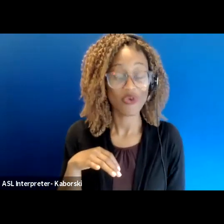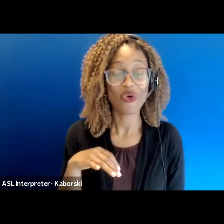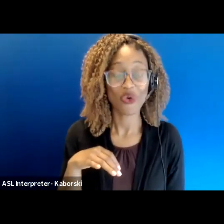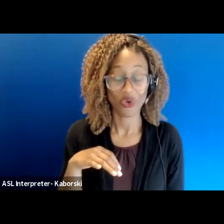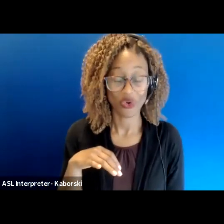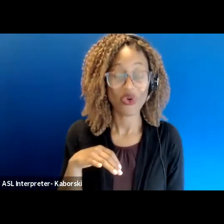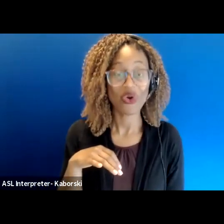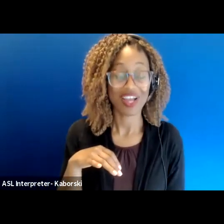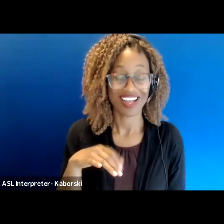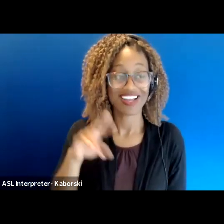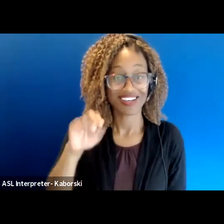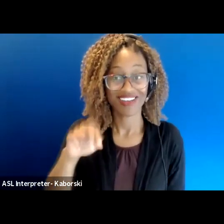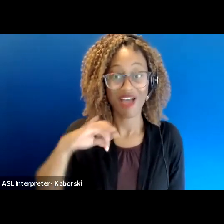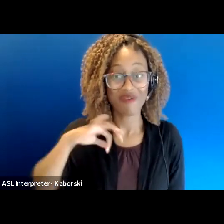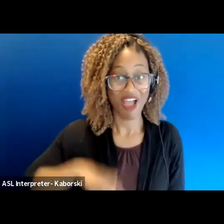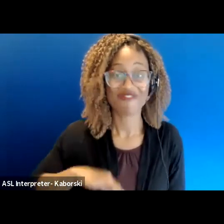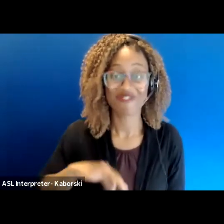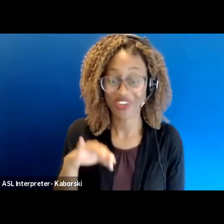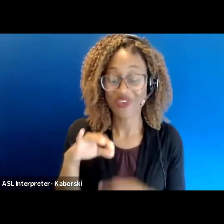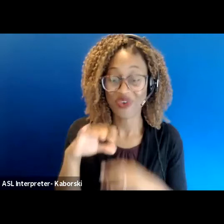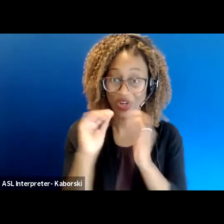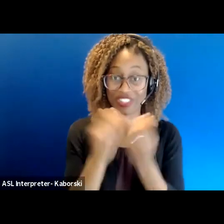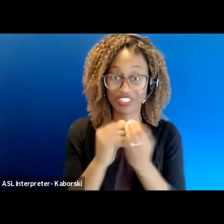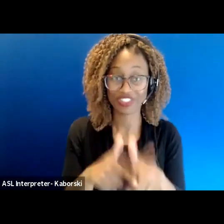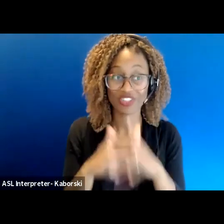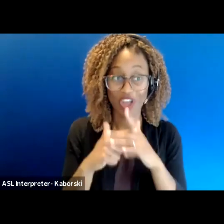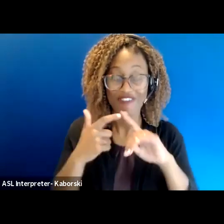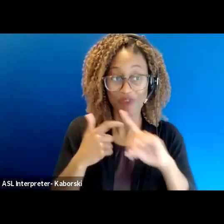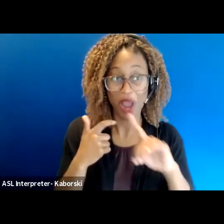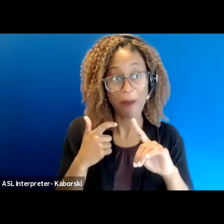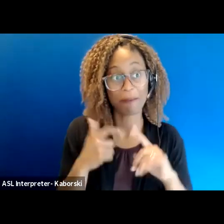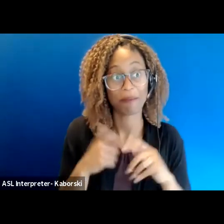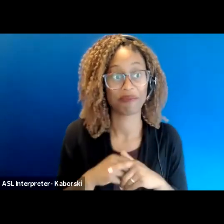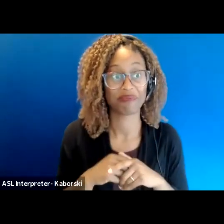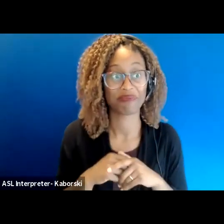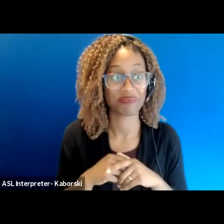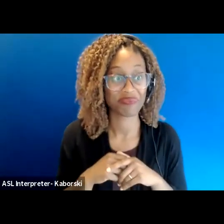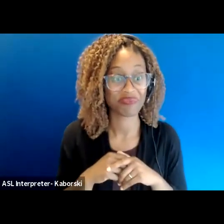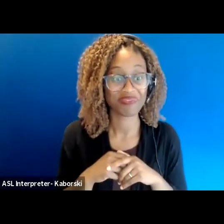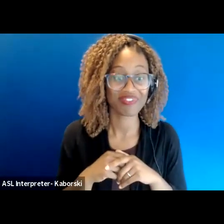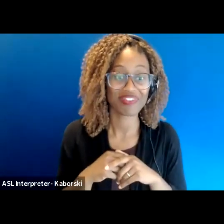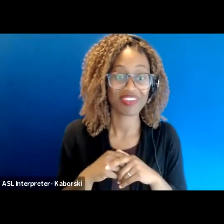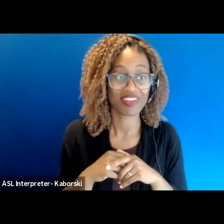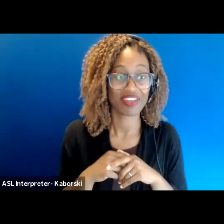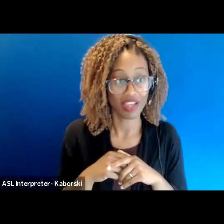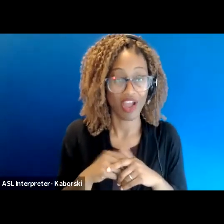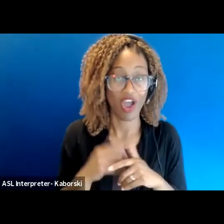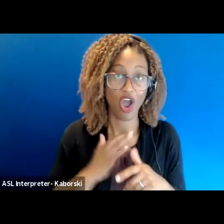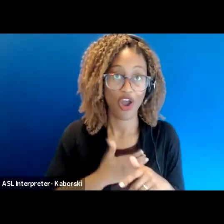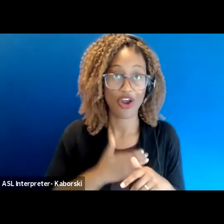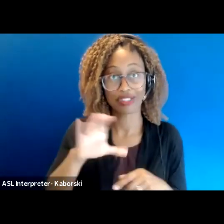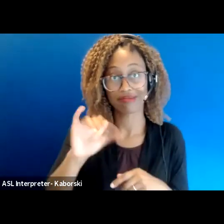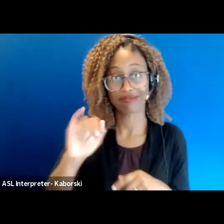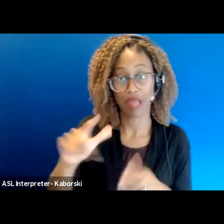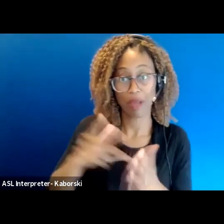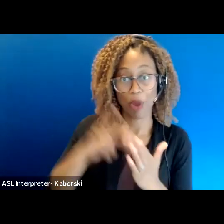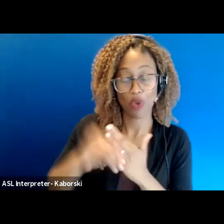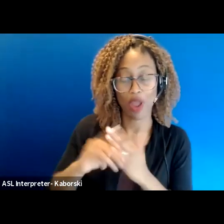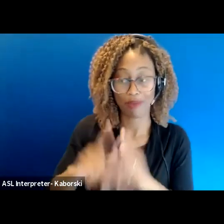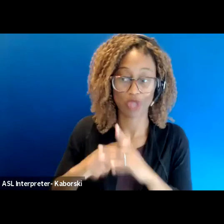organization. It started from one of our Center for Independent Living programs